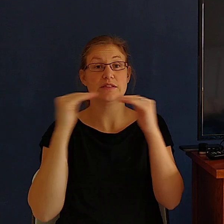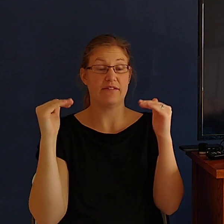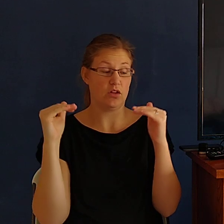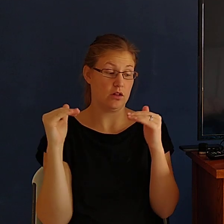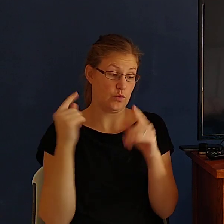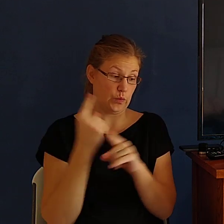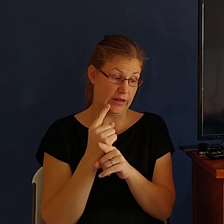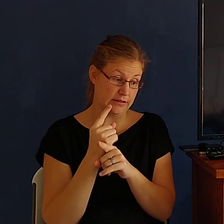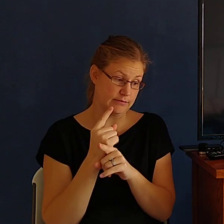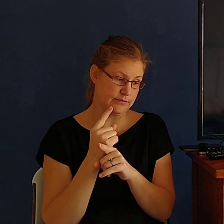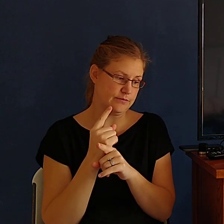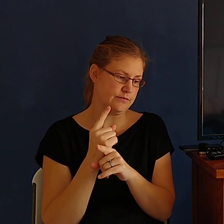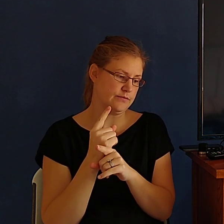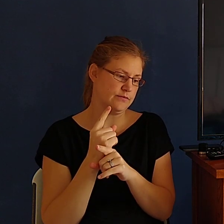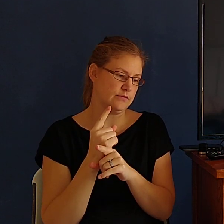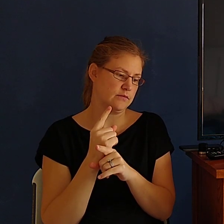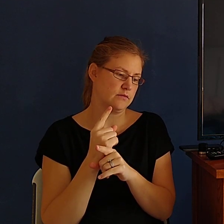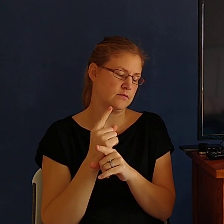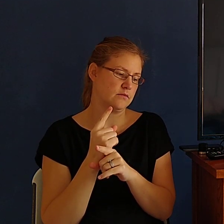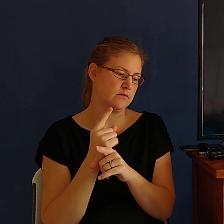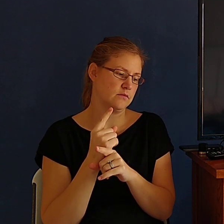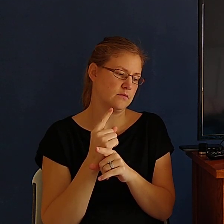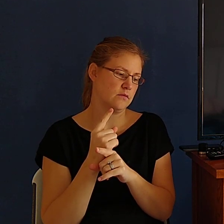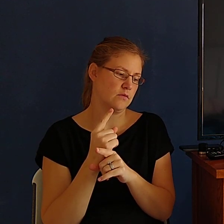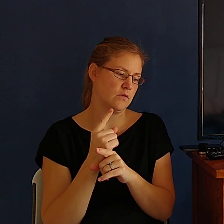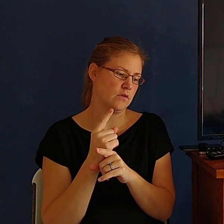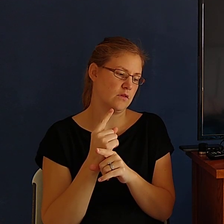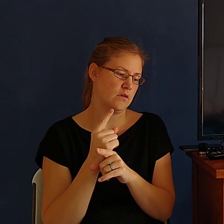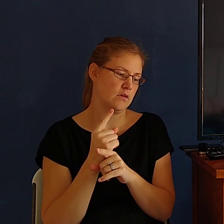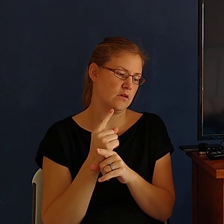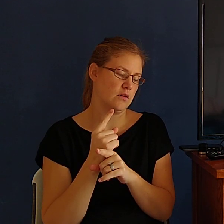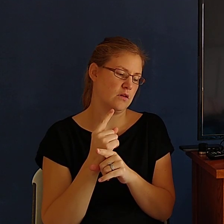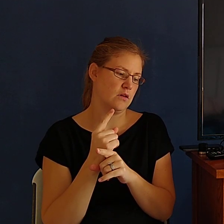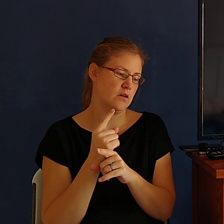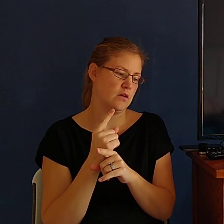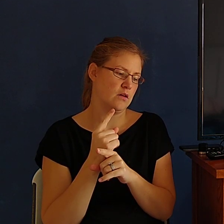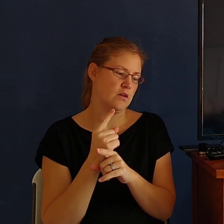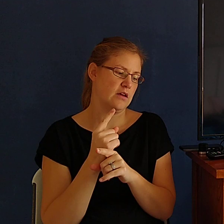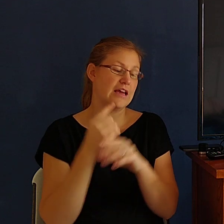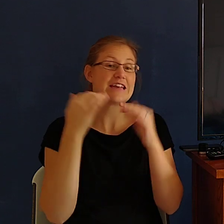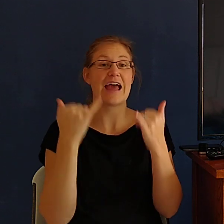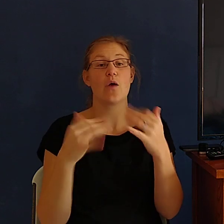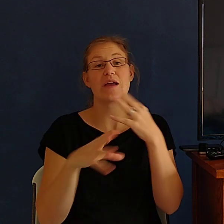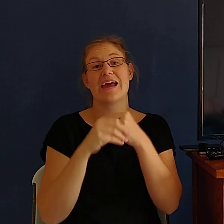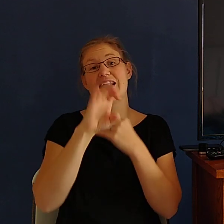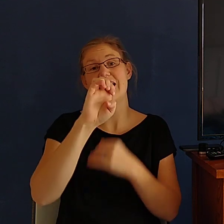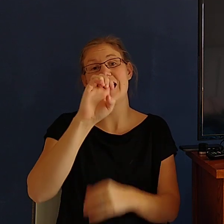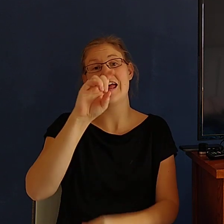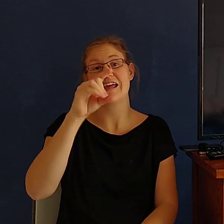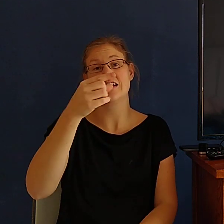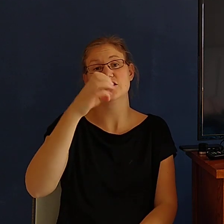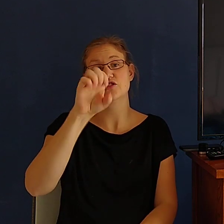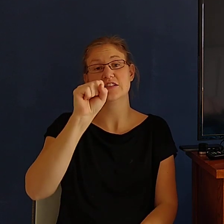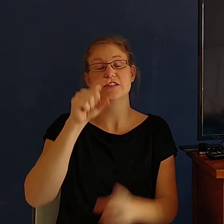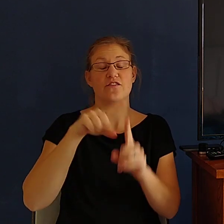right? Now, we then add the edges from E or that incident to